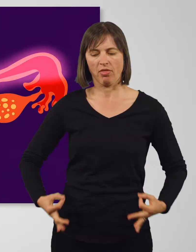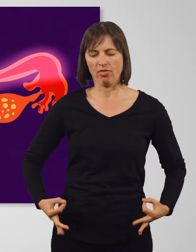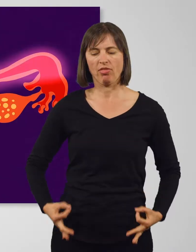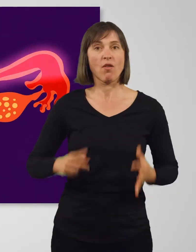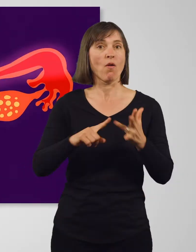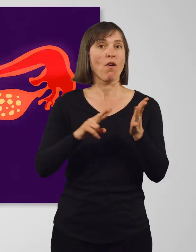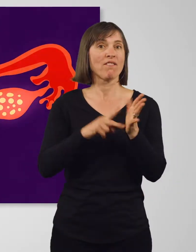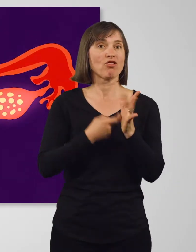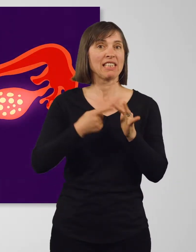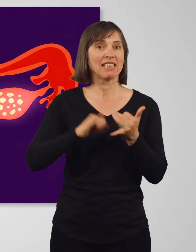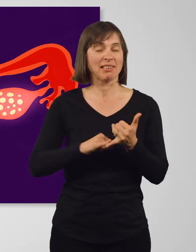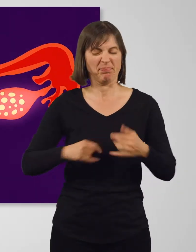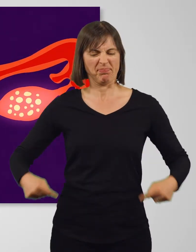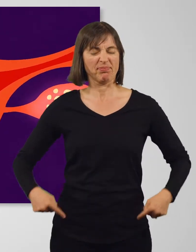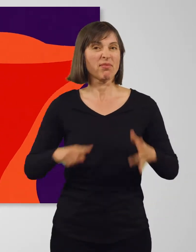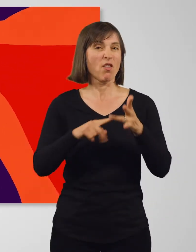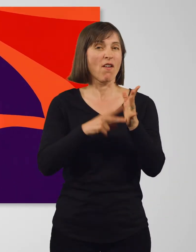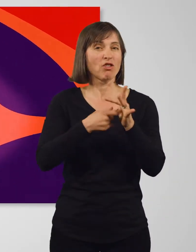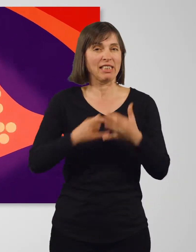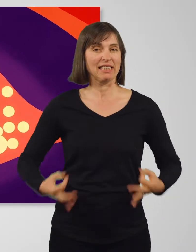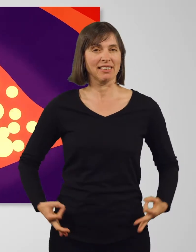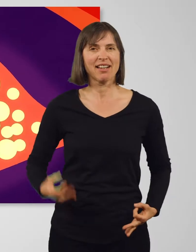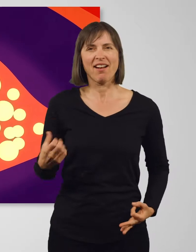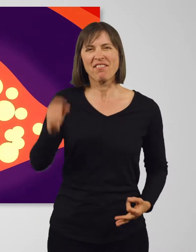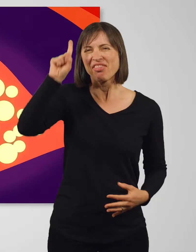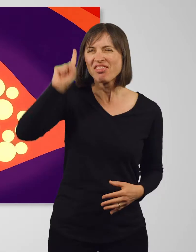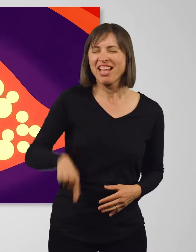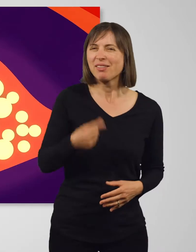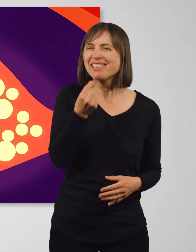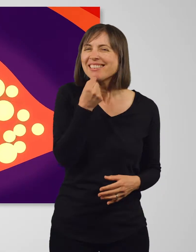and ovaries. The ovaries hold thousands of tiny eggs,